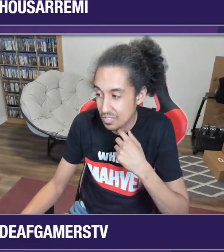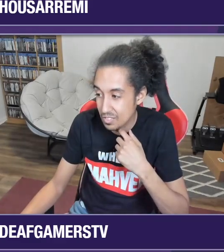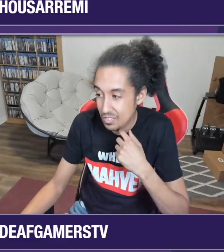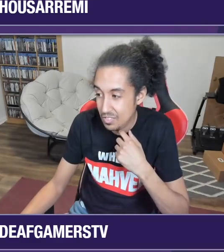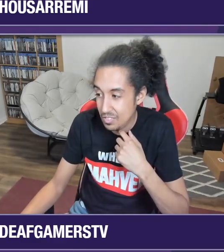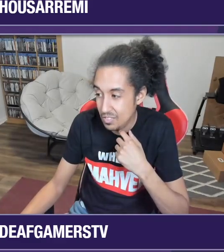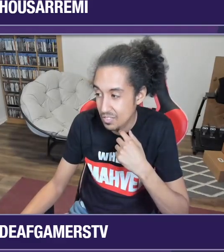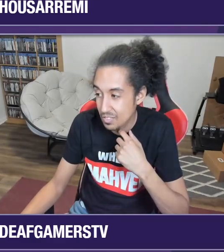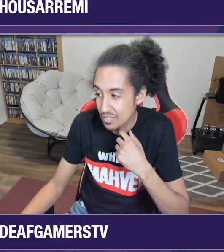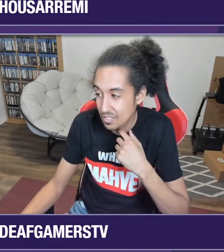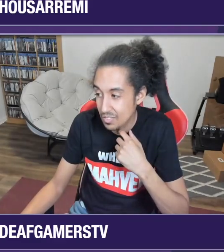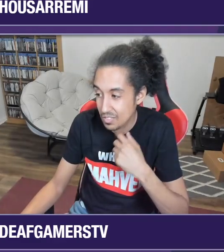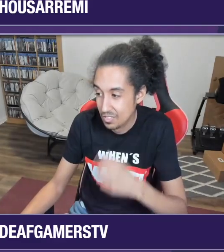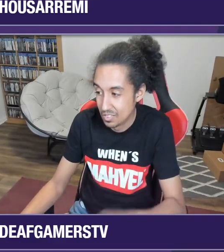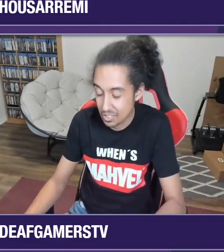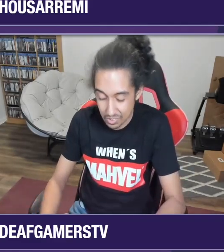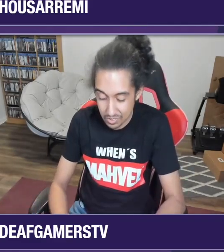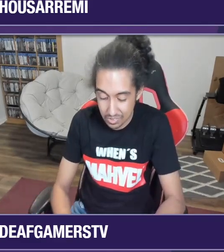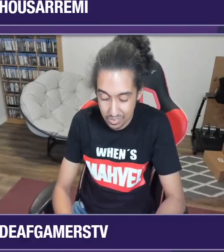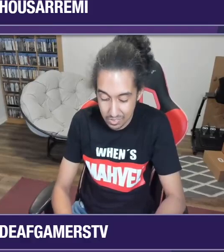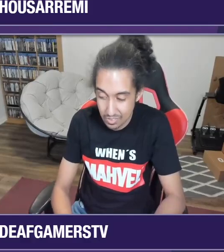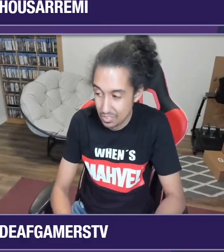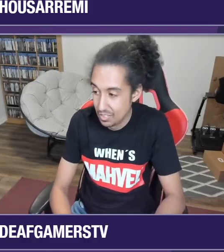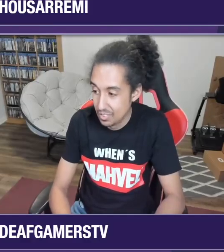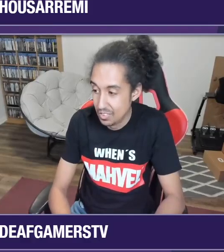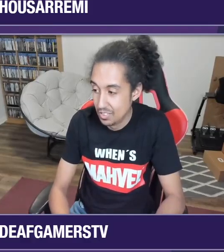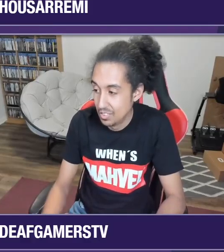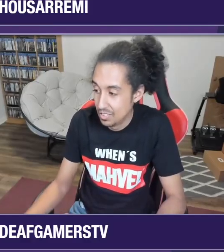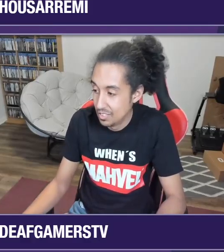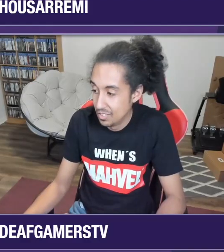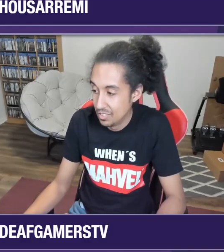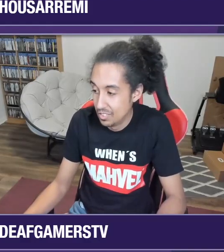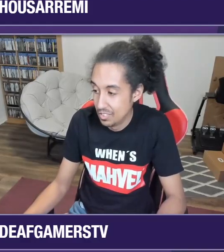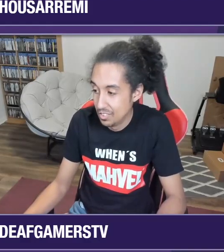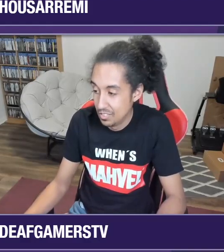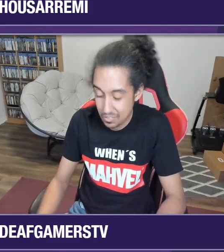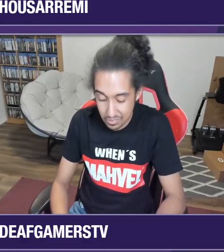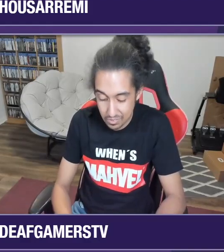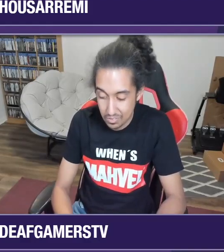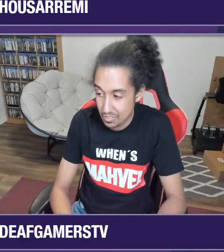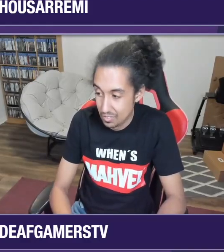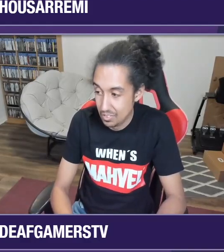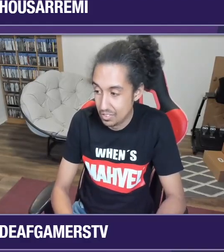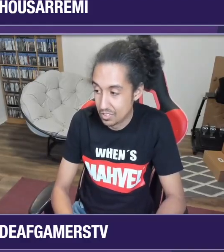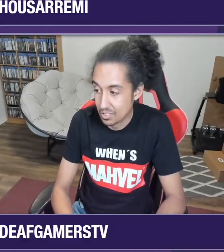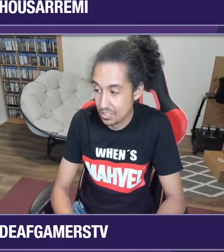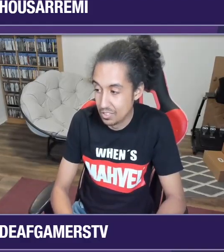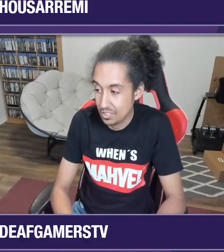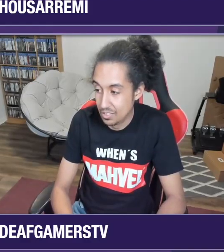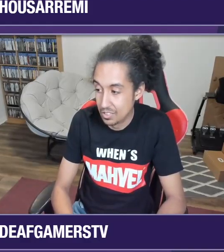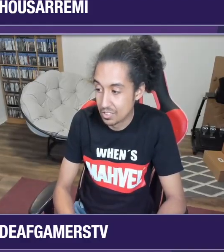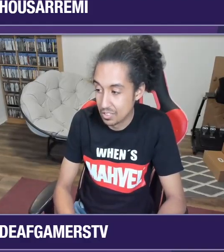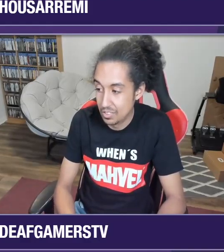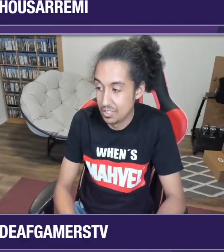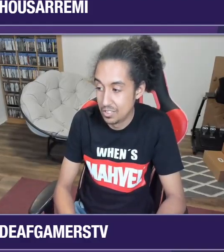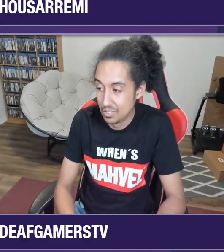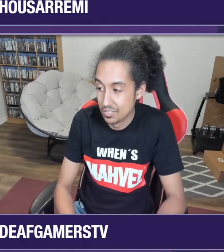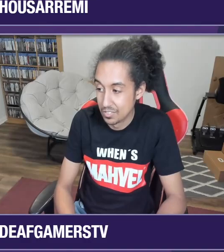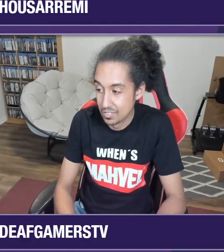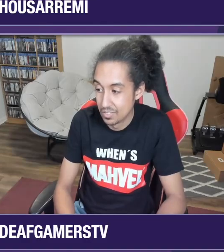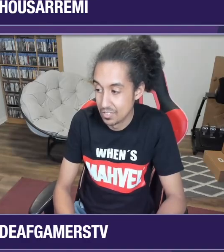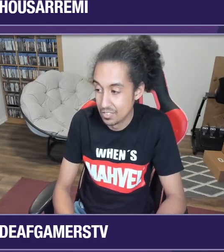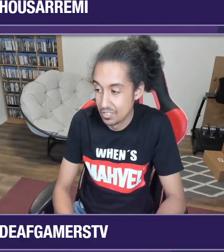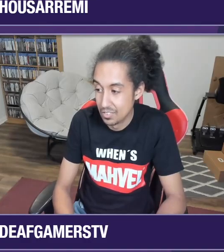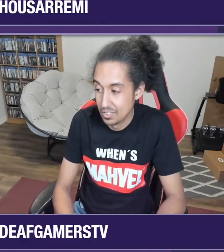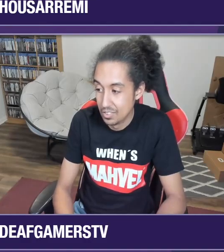time spinning one bar. No. But that's the thing is that we all knew it's it the was follow-up coming. situation afterwards. Like, yeah. And I know that Metro was